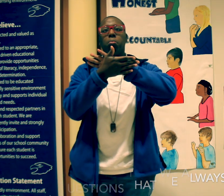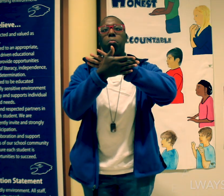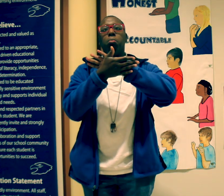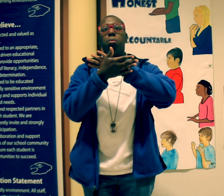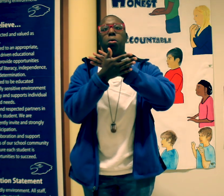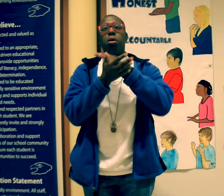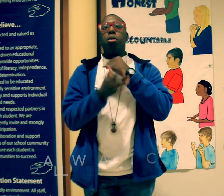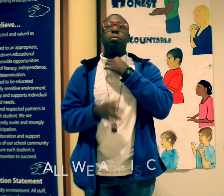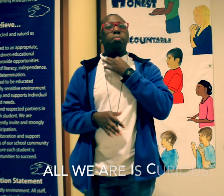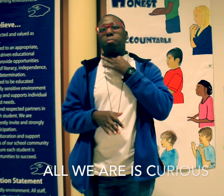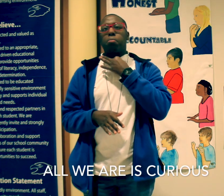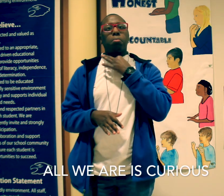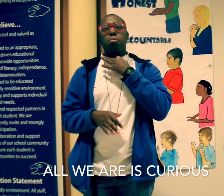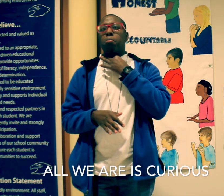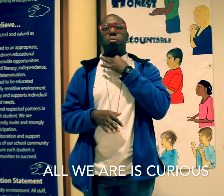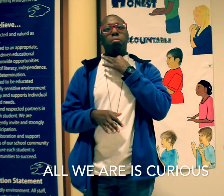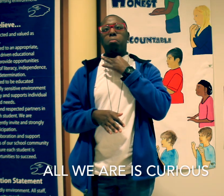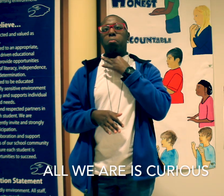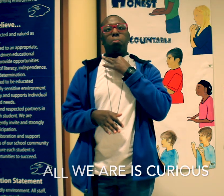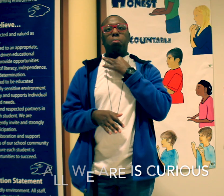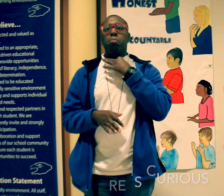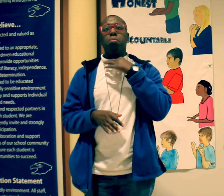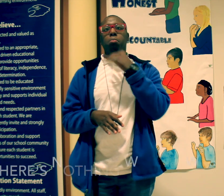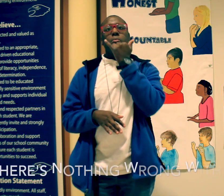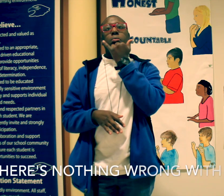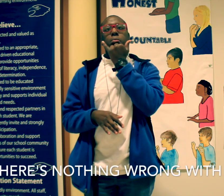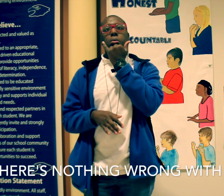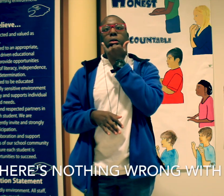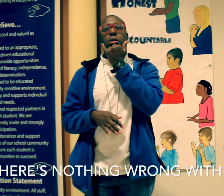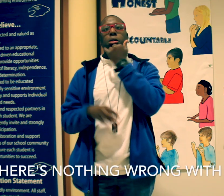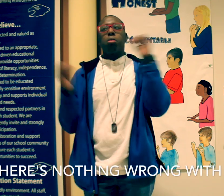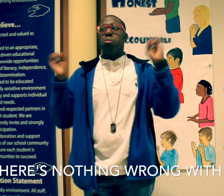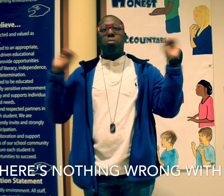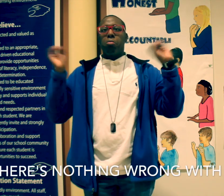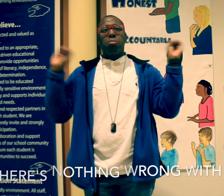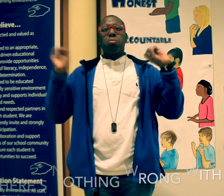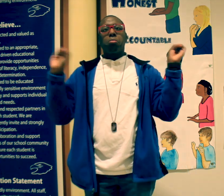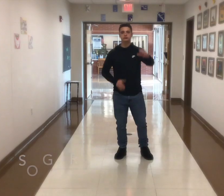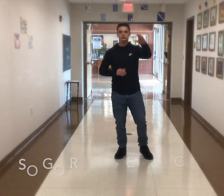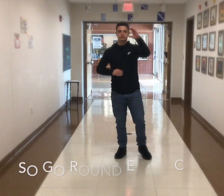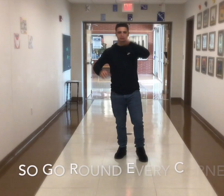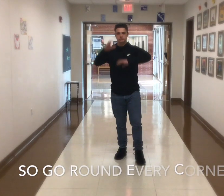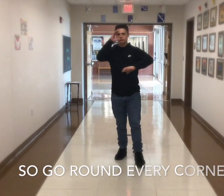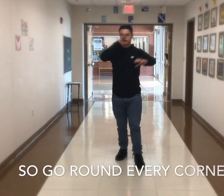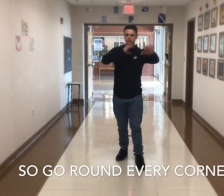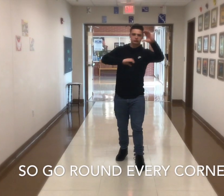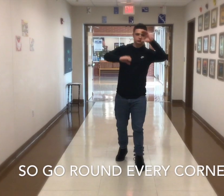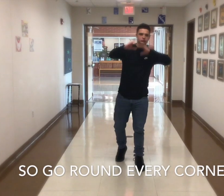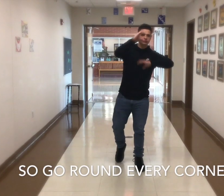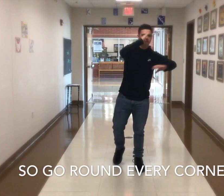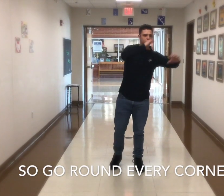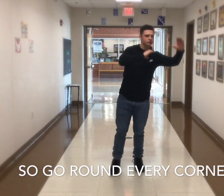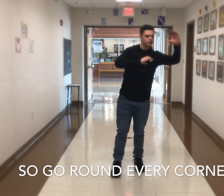have, all we are is curious. Something wrong with that. So go around